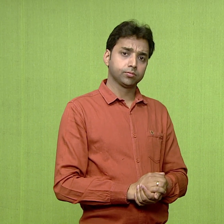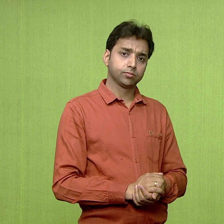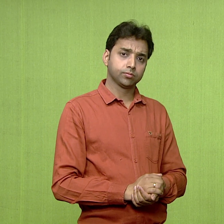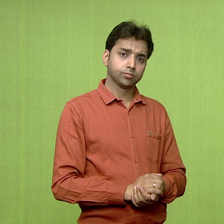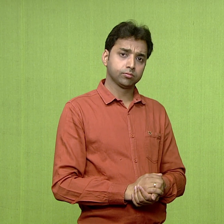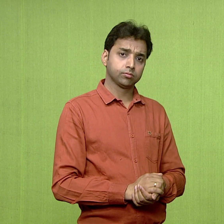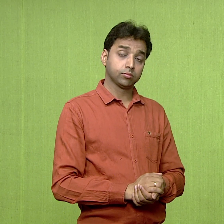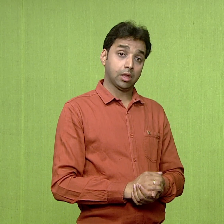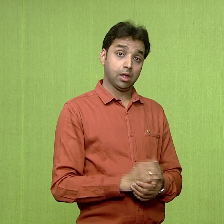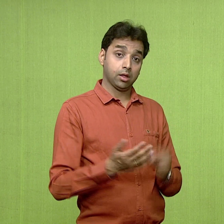The Mathas,